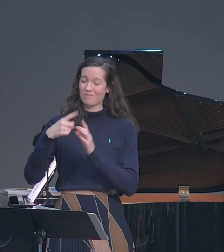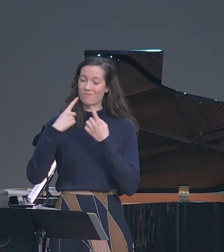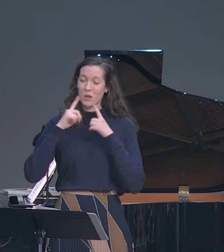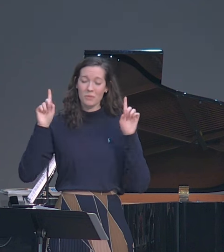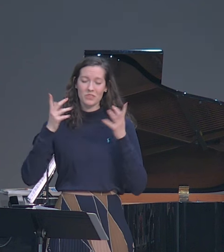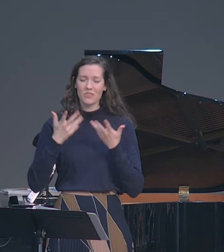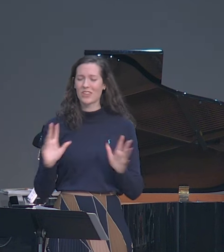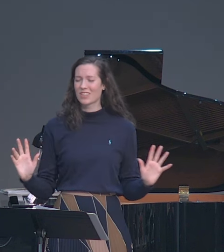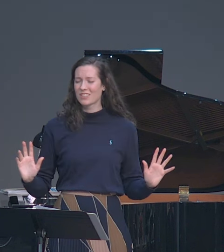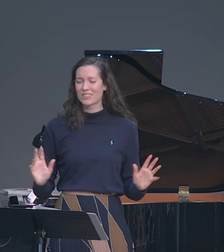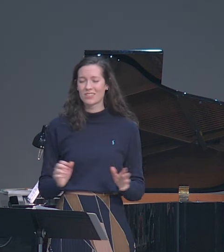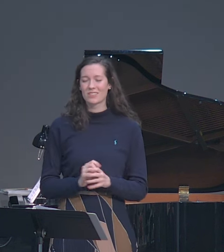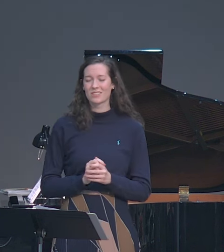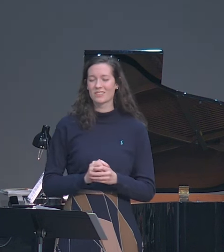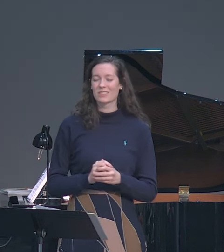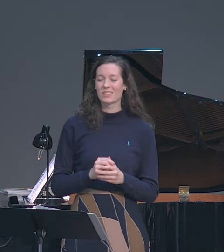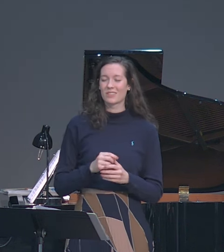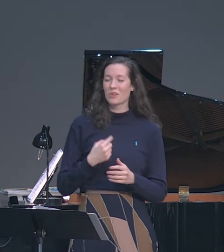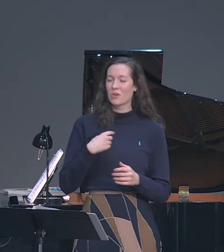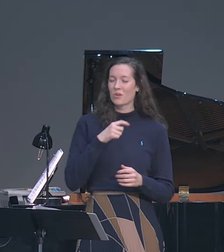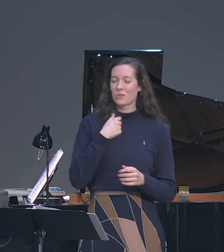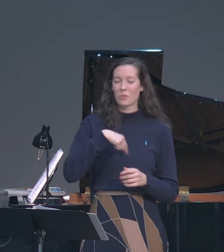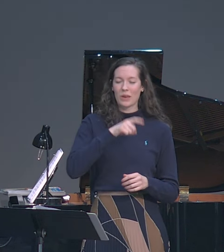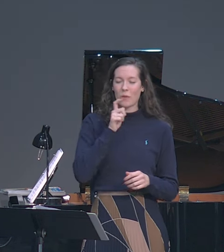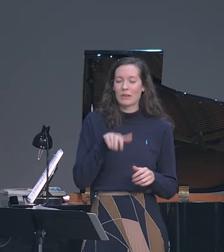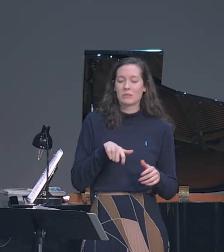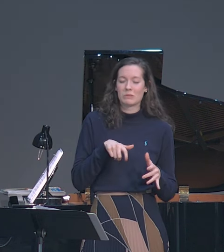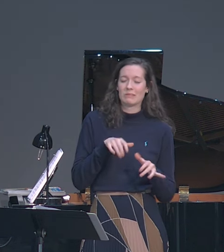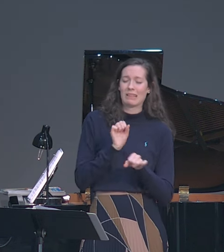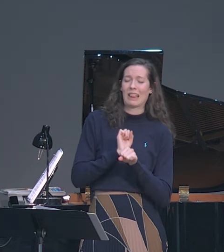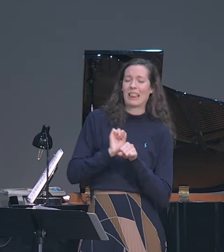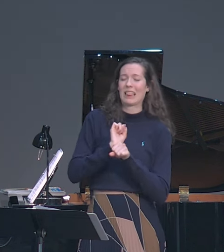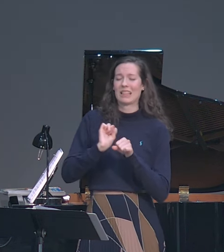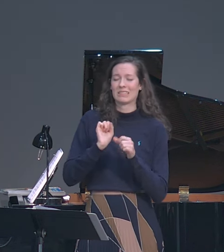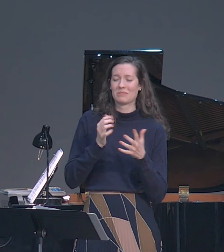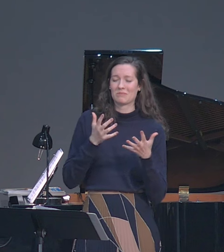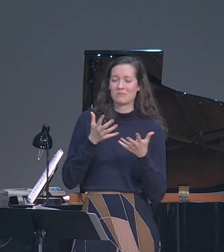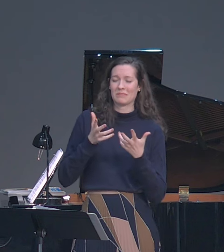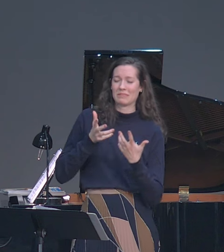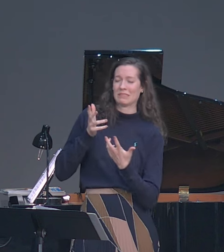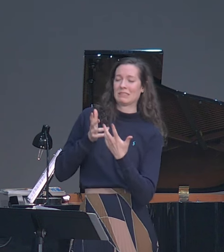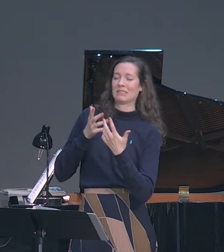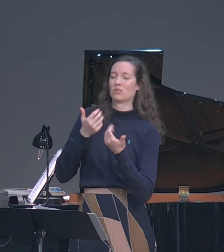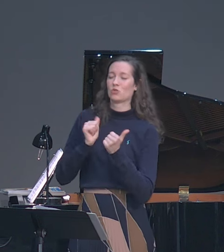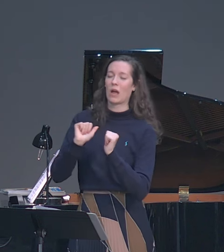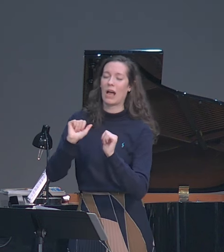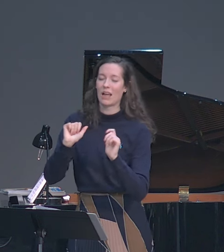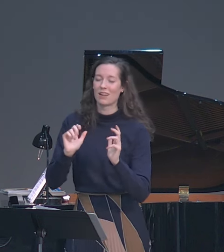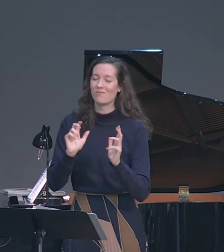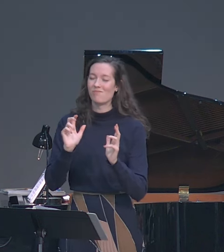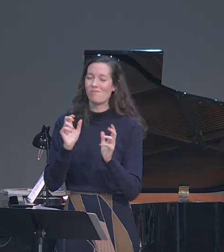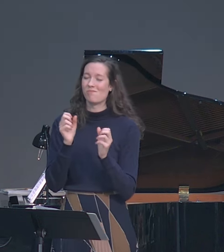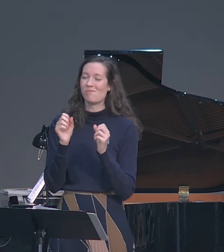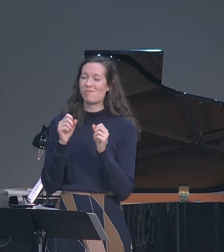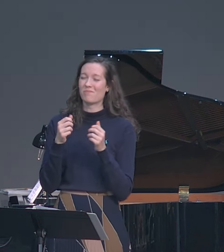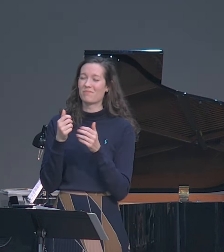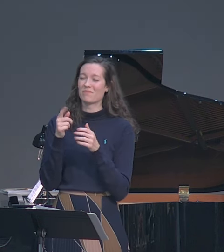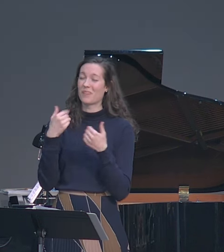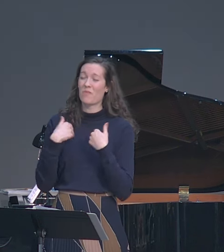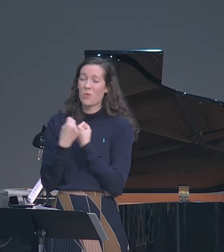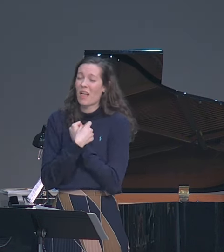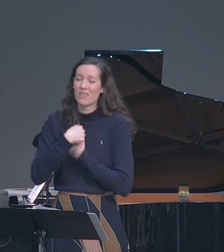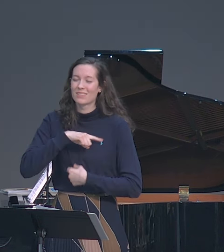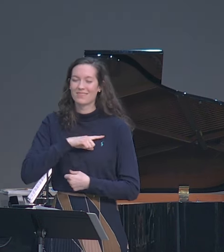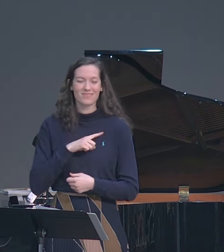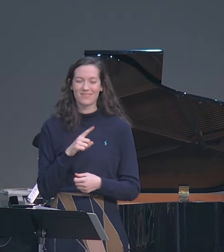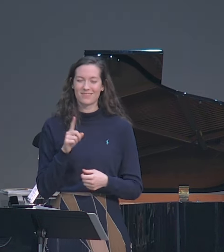glad we don't have to jump through hoops to try to make you love us or even like us, that you unconditionally do that. And you've demonstrated that love through